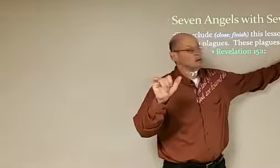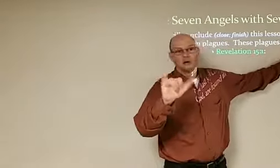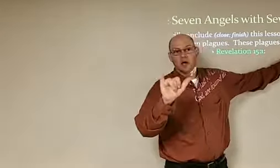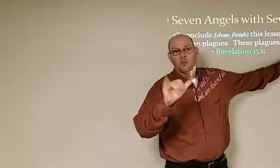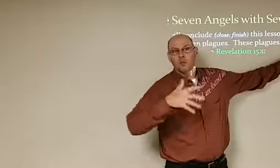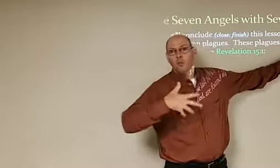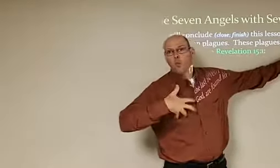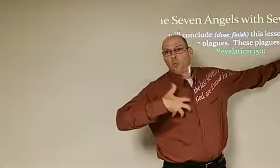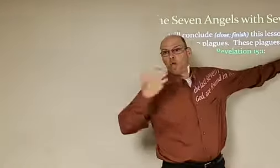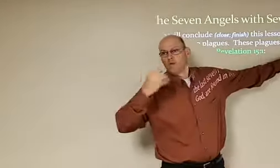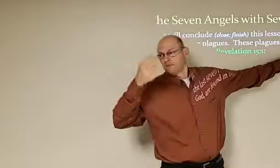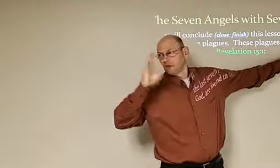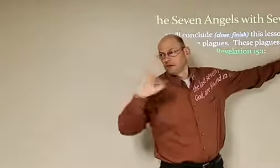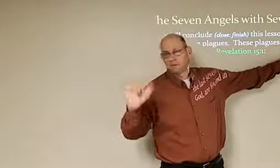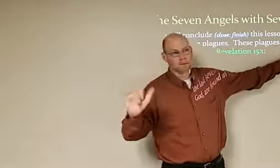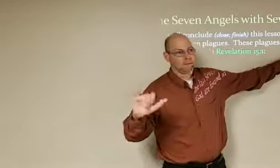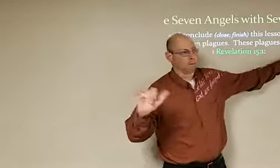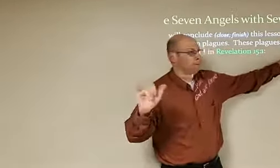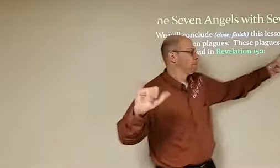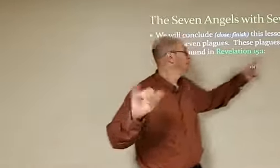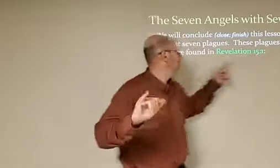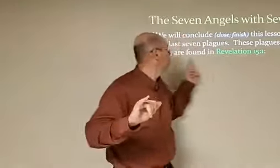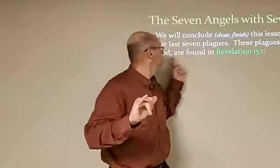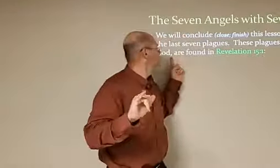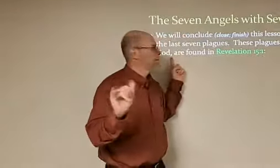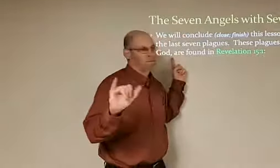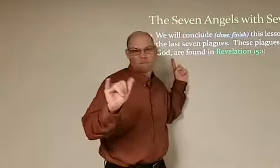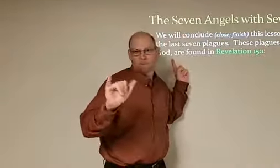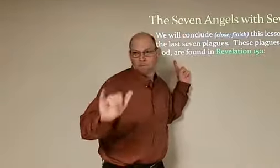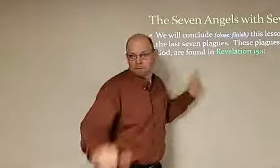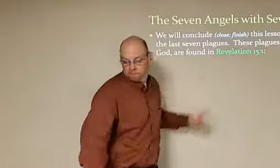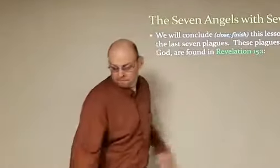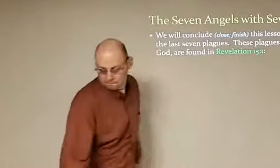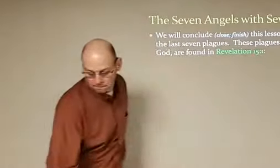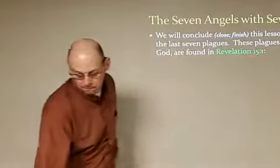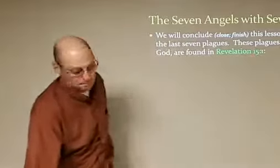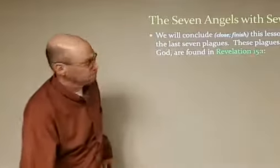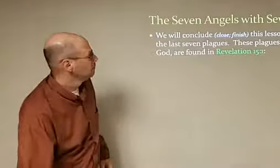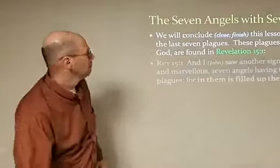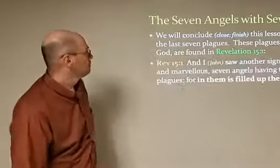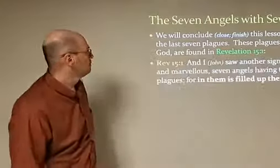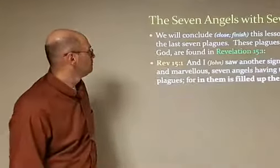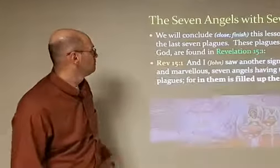So the plagues, or in other words, the wrath of God, are found in Revelation 5,